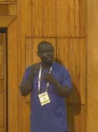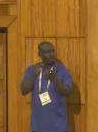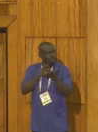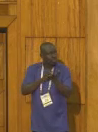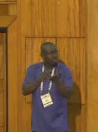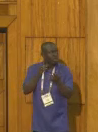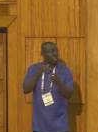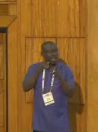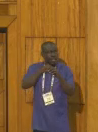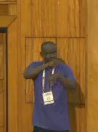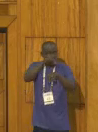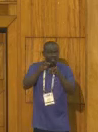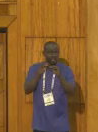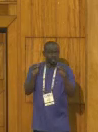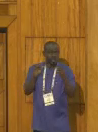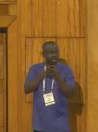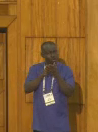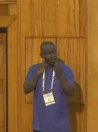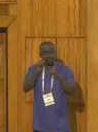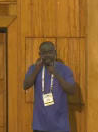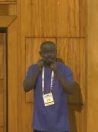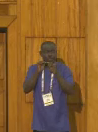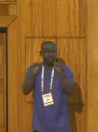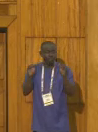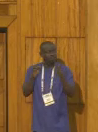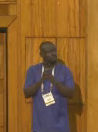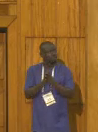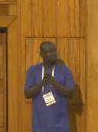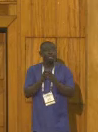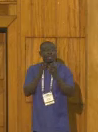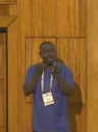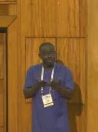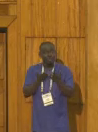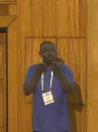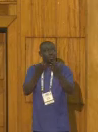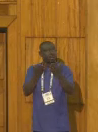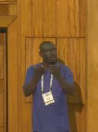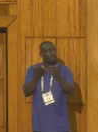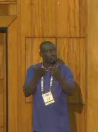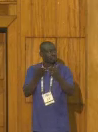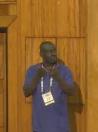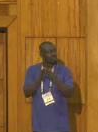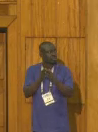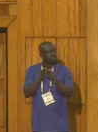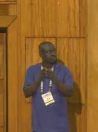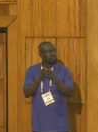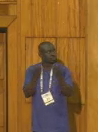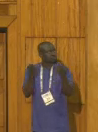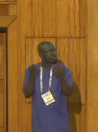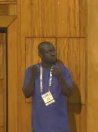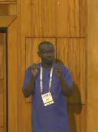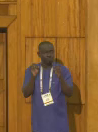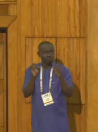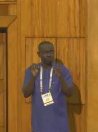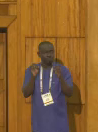in the case of Botswana, and we believe also globally, is recommended to reach among at-risk